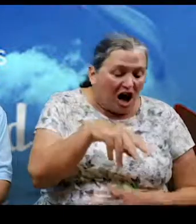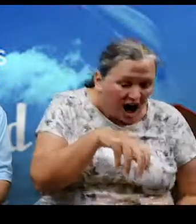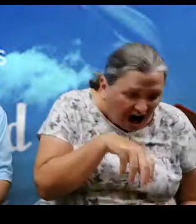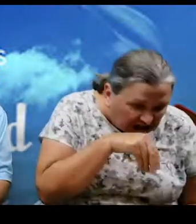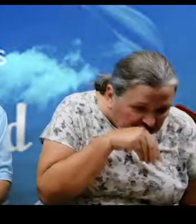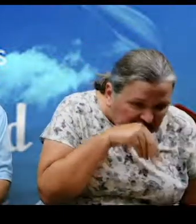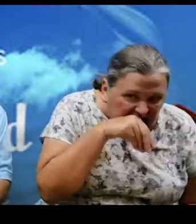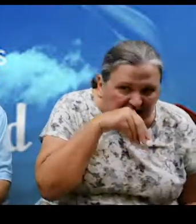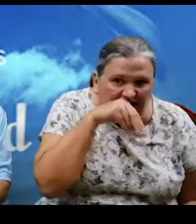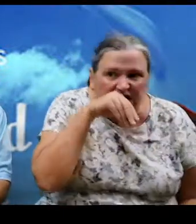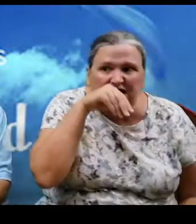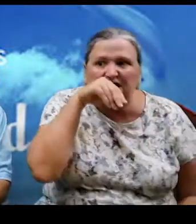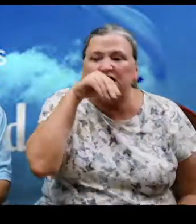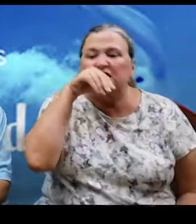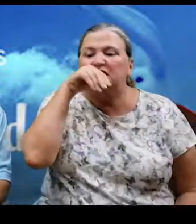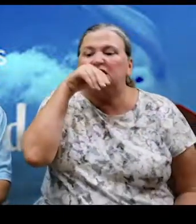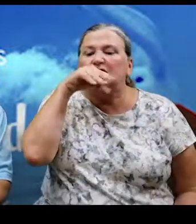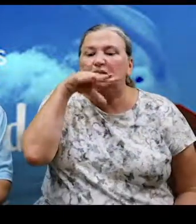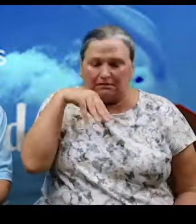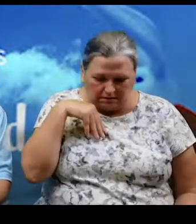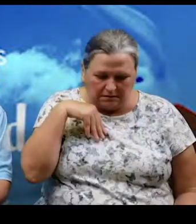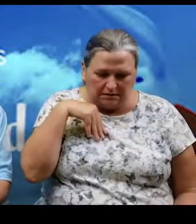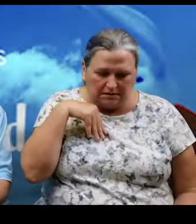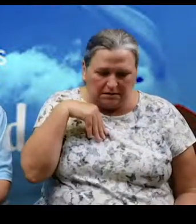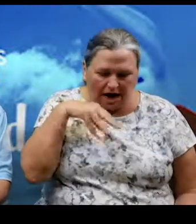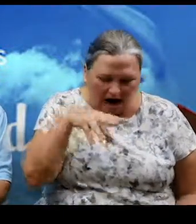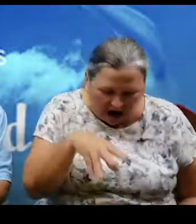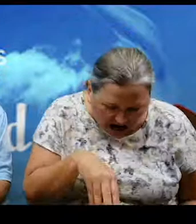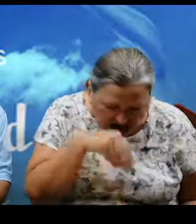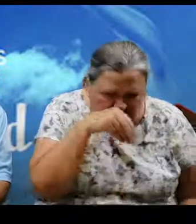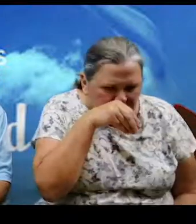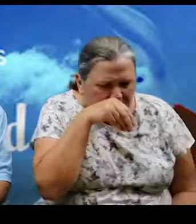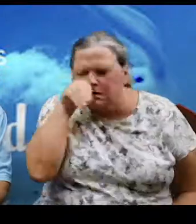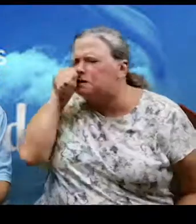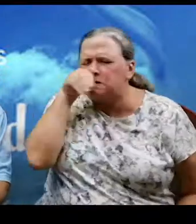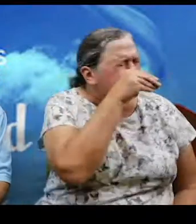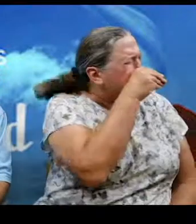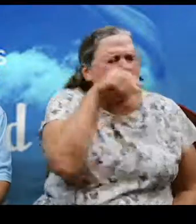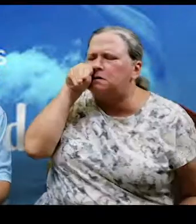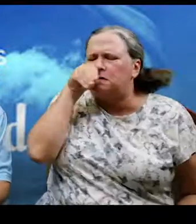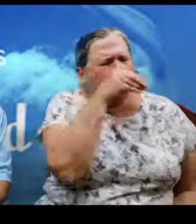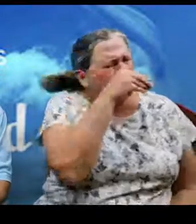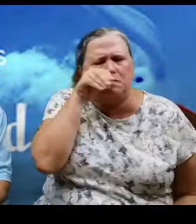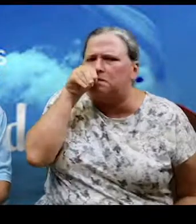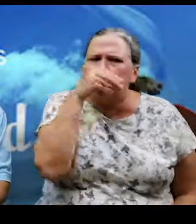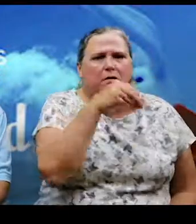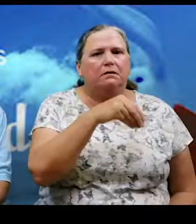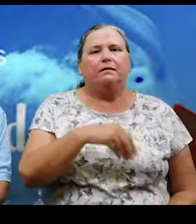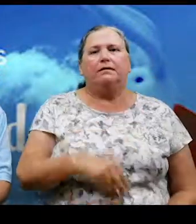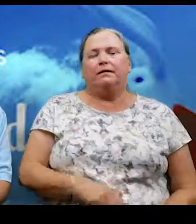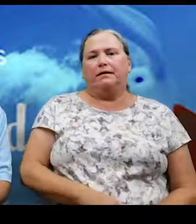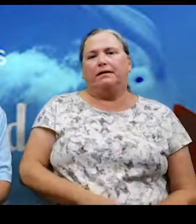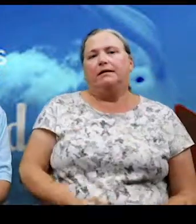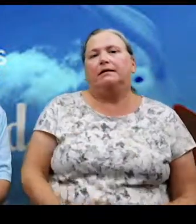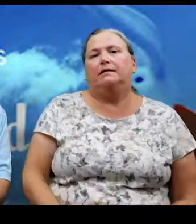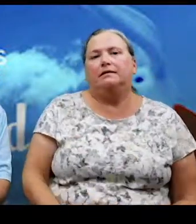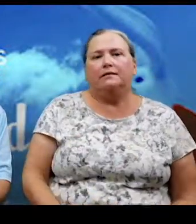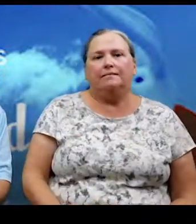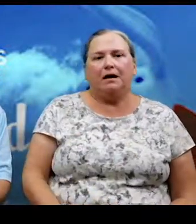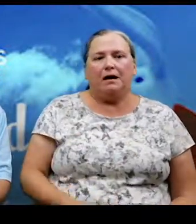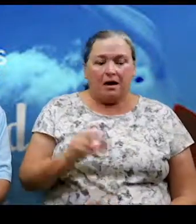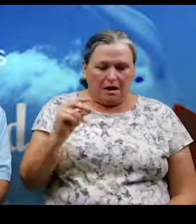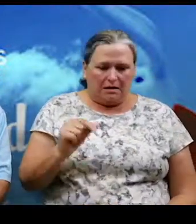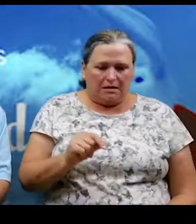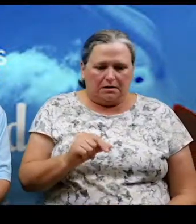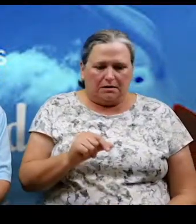again, this time around the middle, and shaken back and forth with a great deal of ferocity. The little